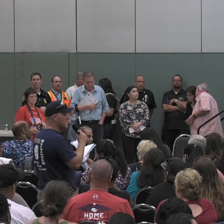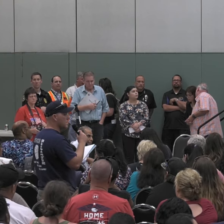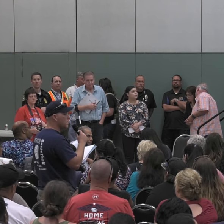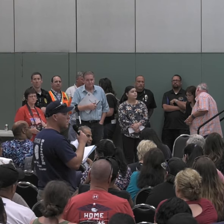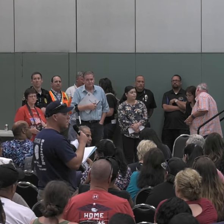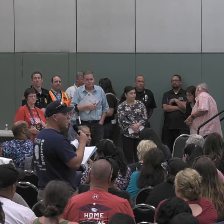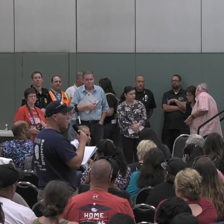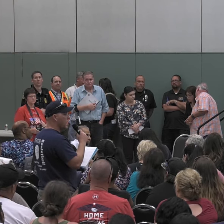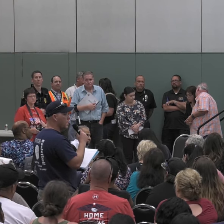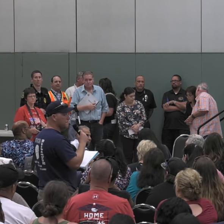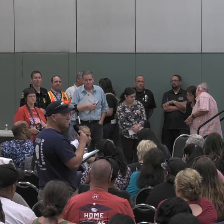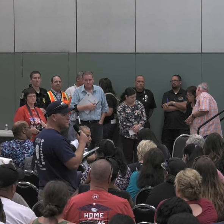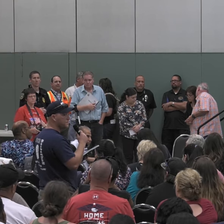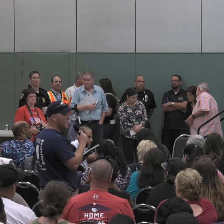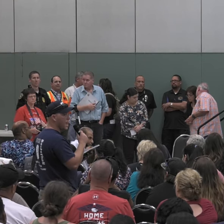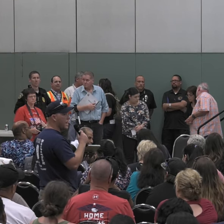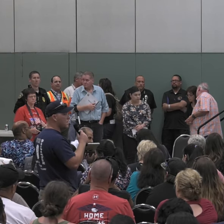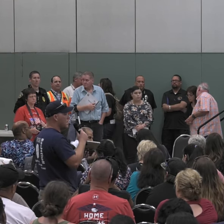to take it to.